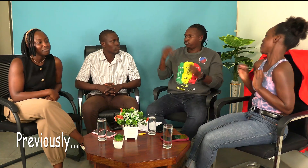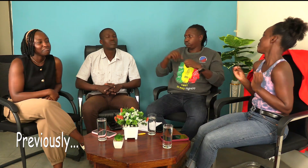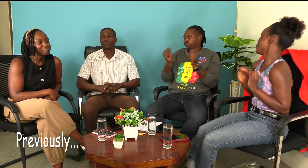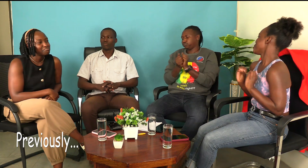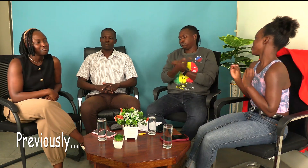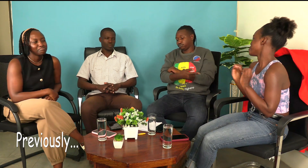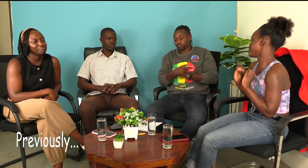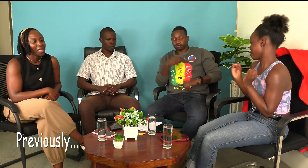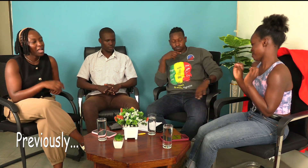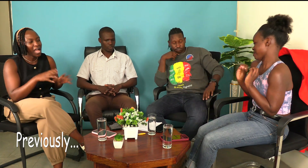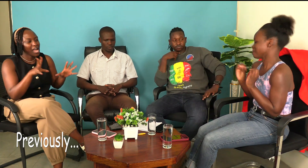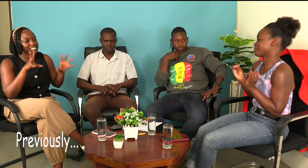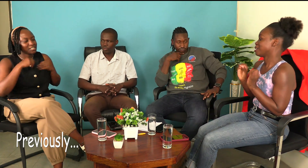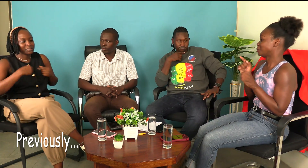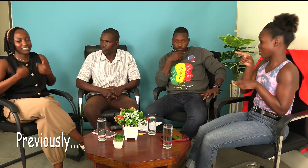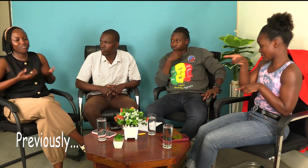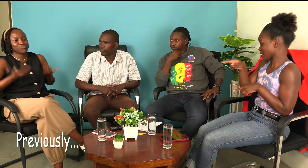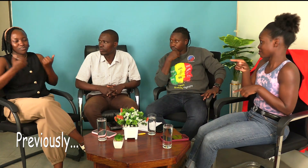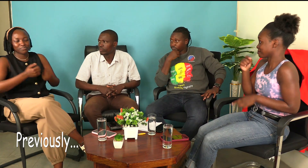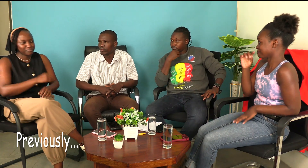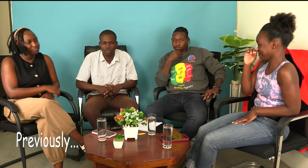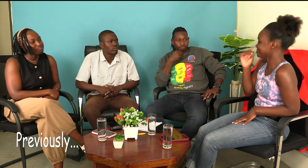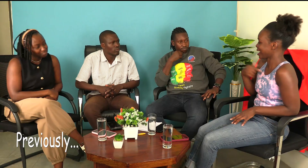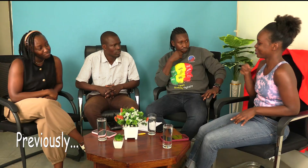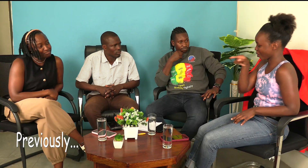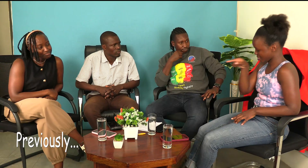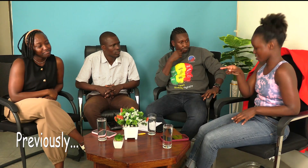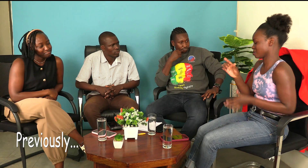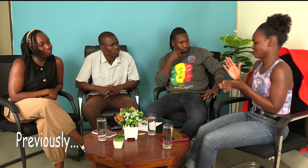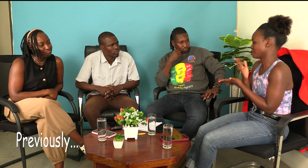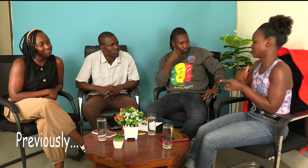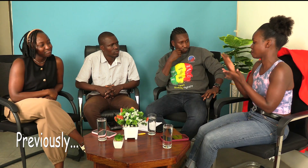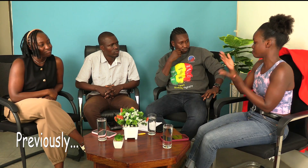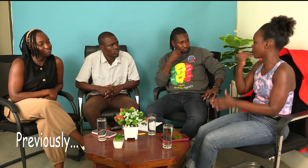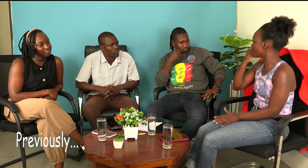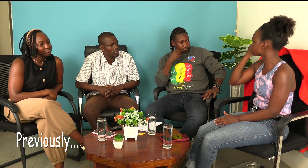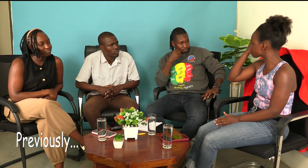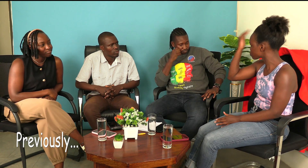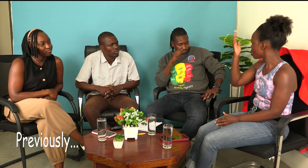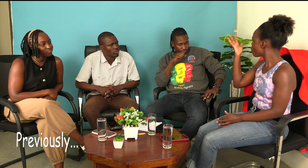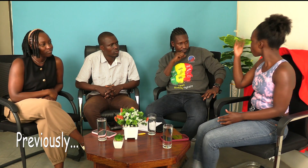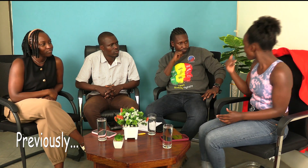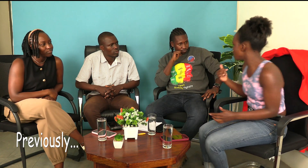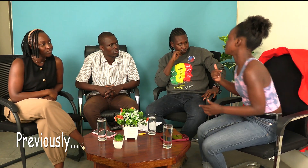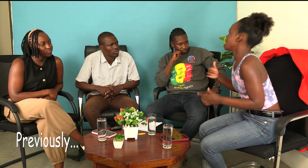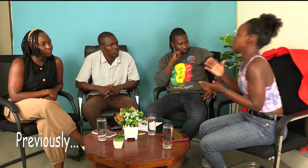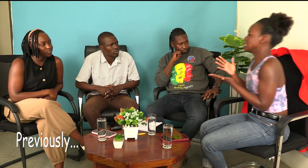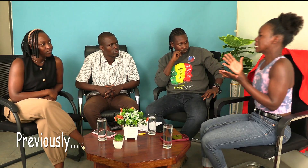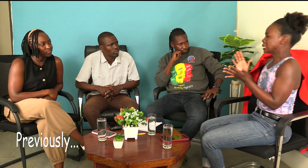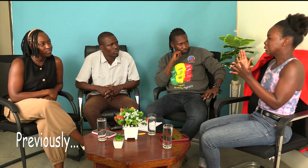it themselves. So you can't force. Yeah. True. If You it's can't impossible, force. just leave. Yeah. So when you're trying to